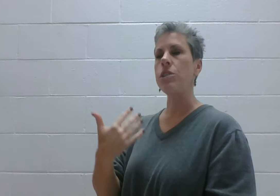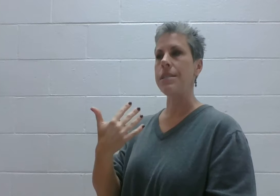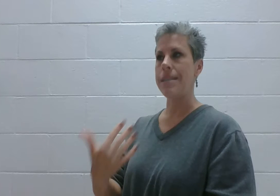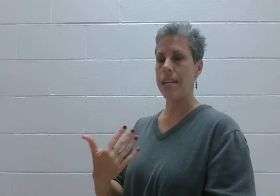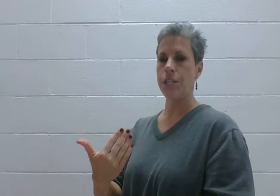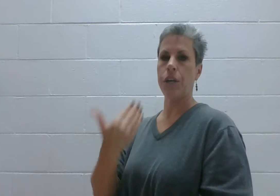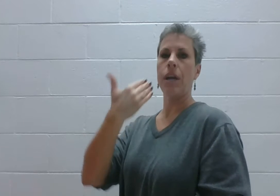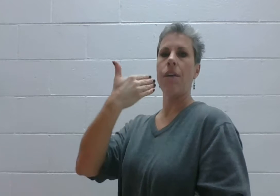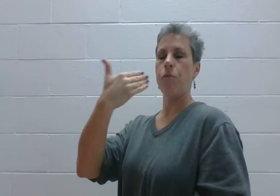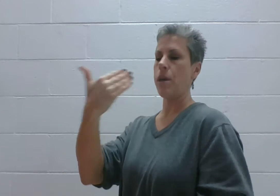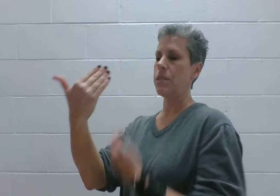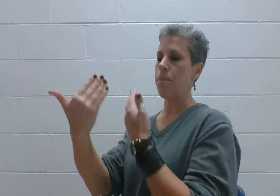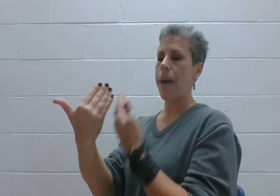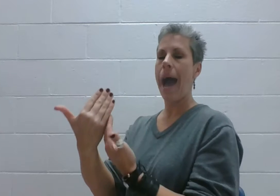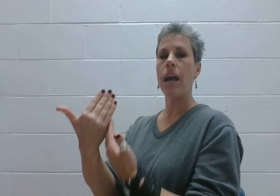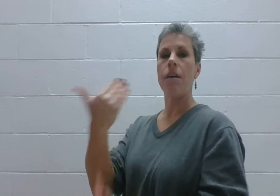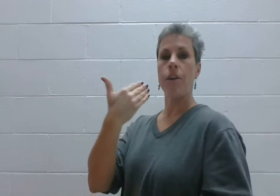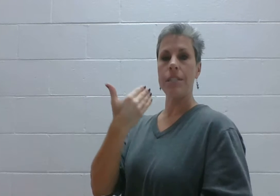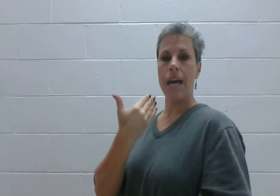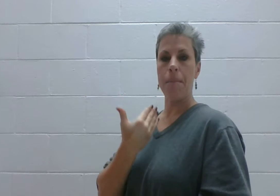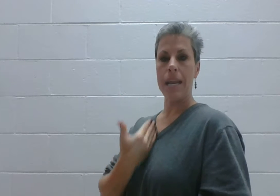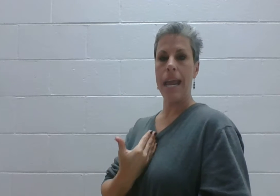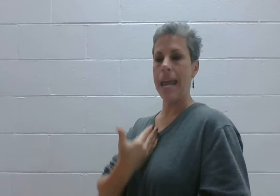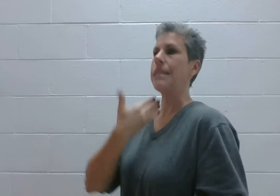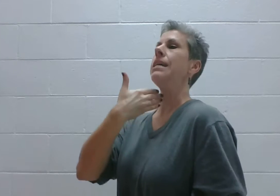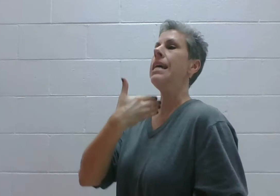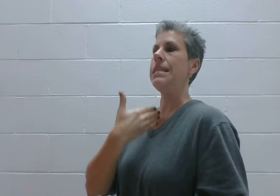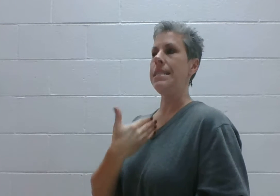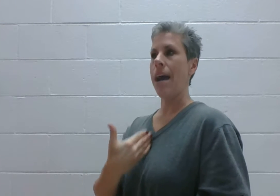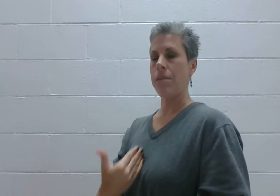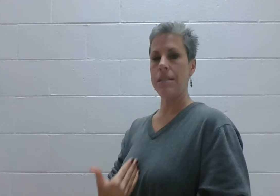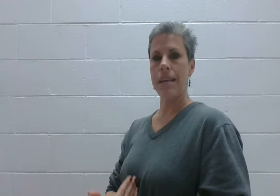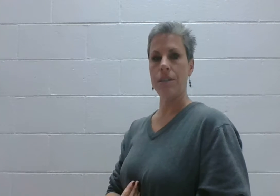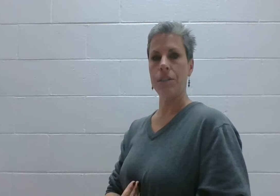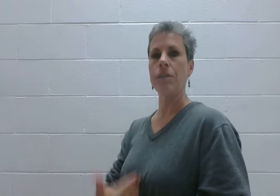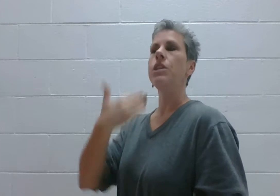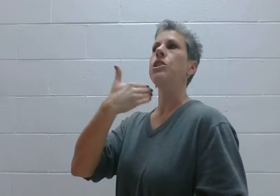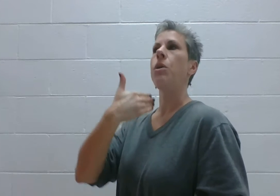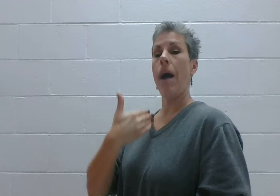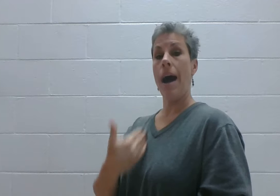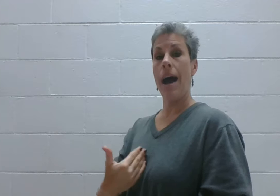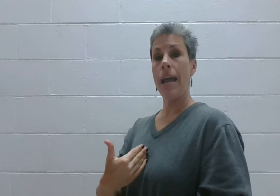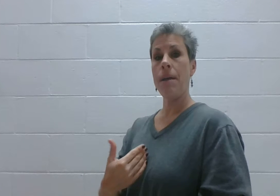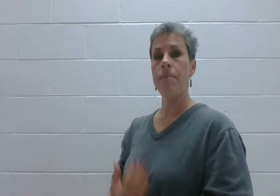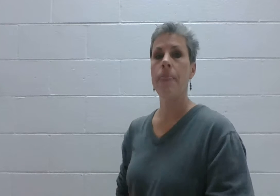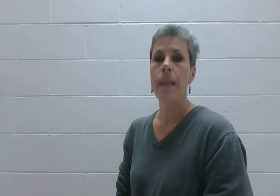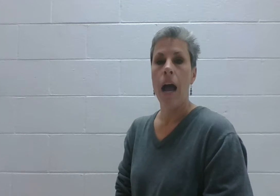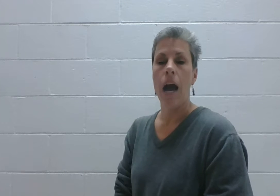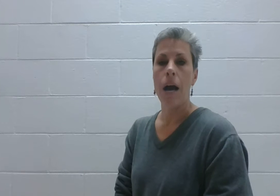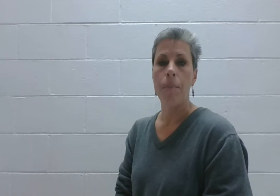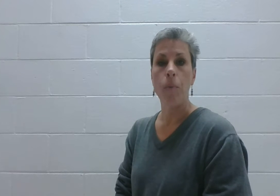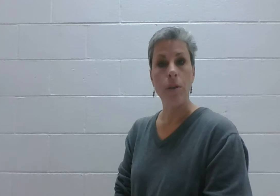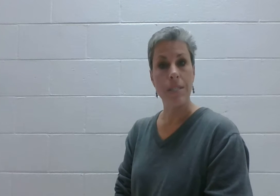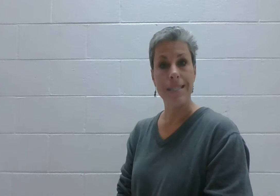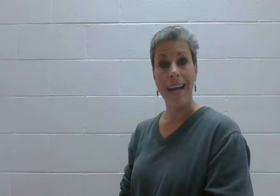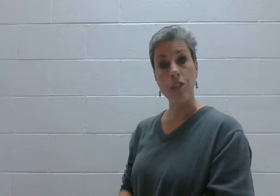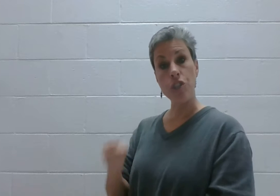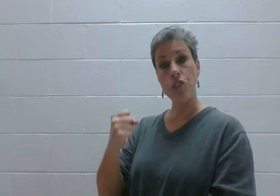looks nicer if we use the back of our dominant hand down the center. So I, we use the sign